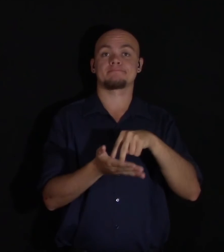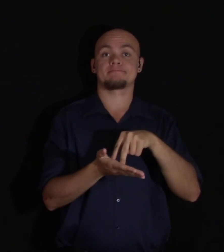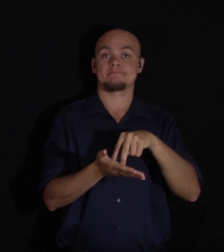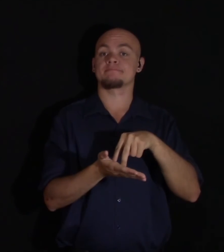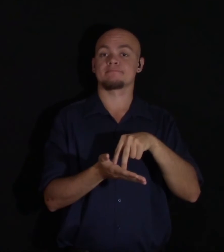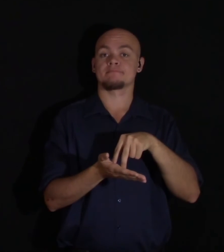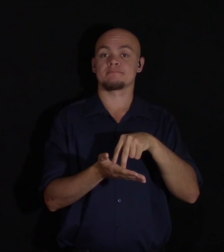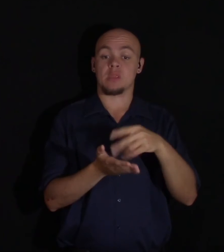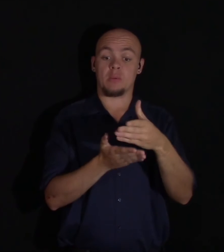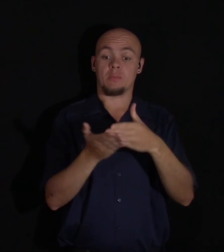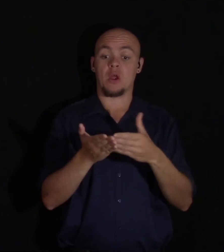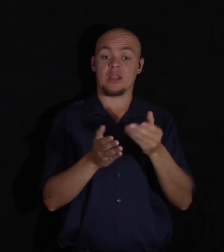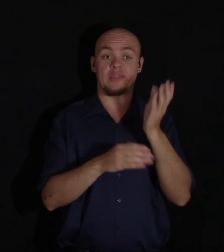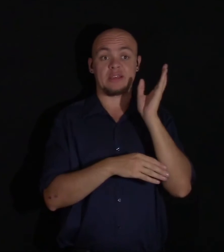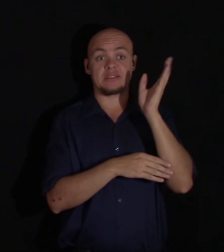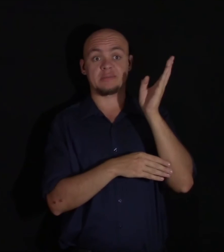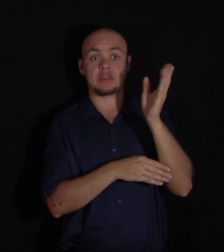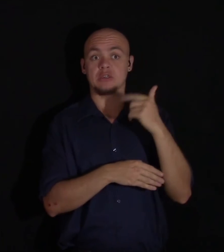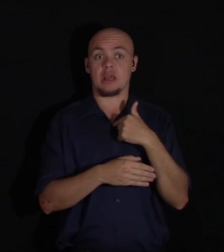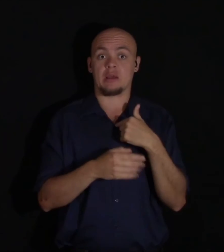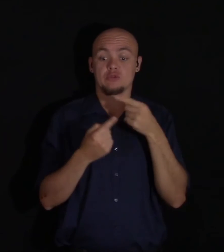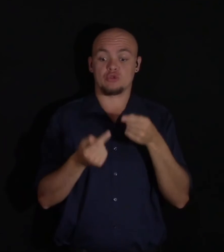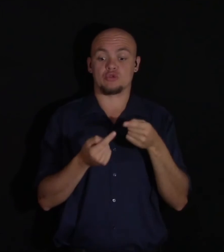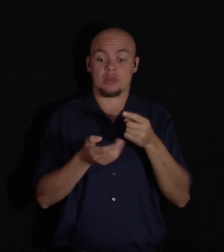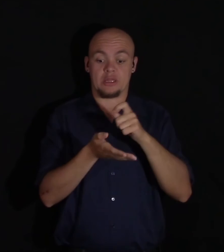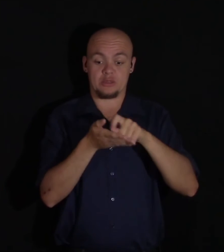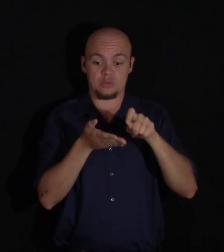of the speech I had struggled to write.